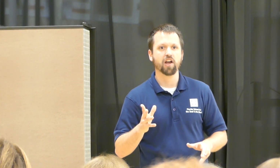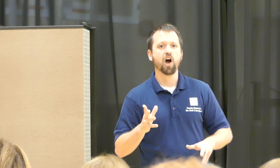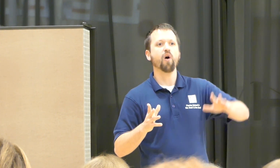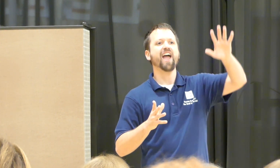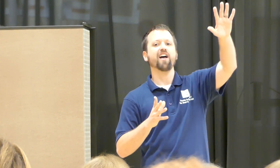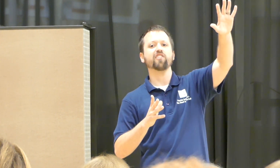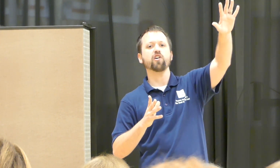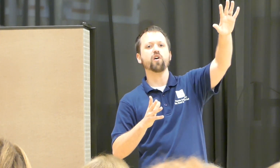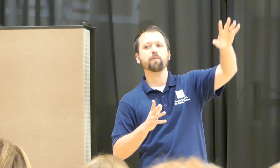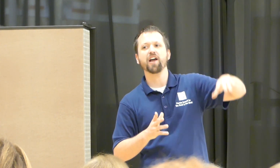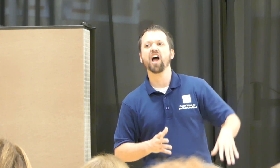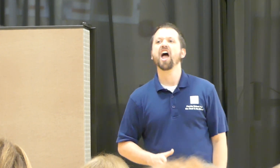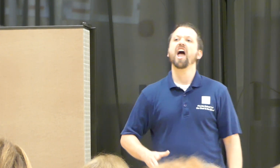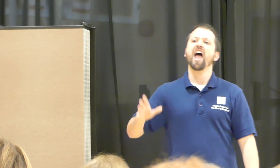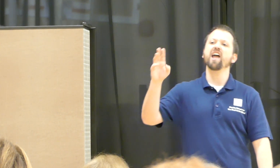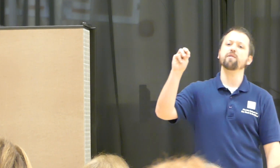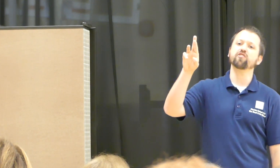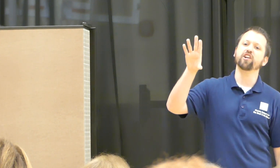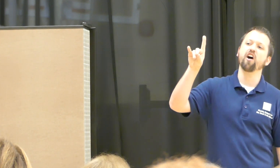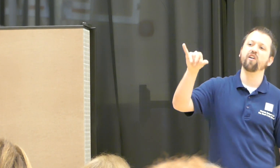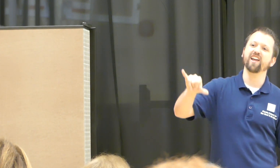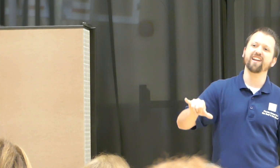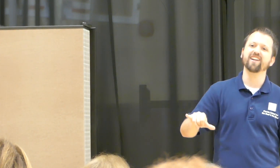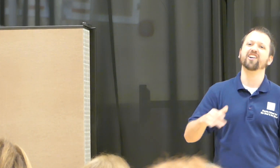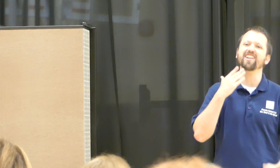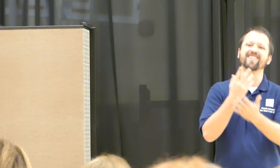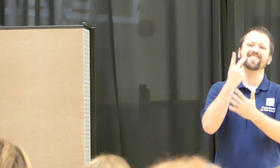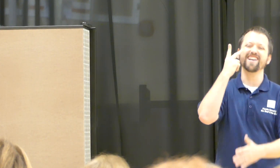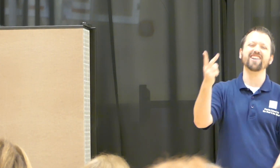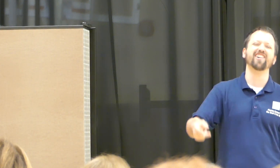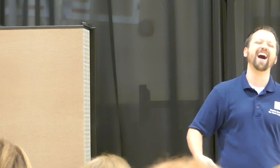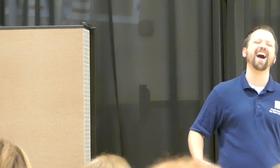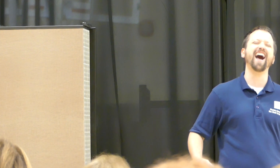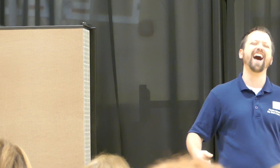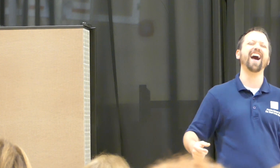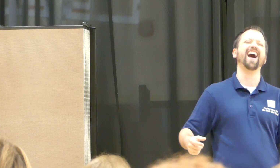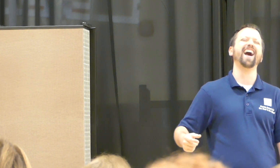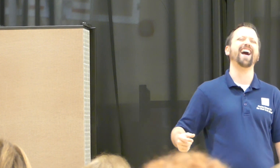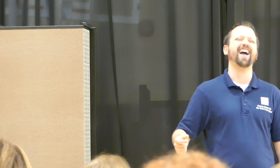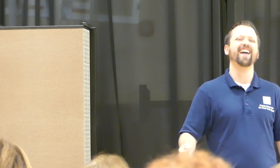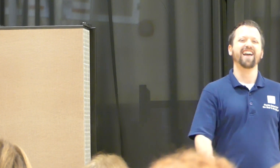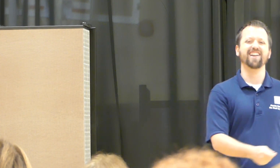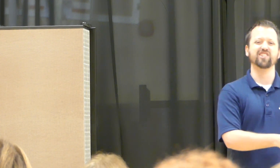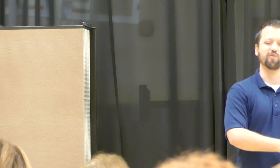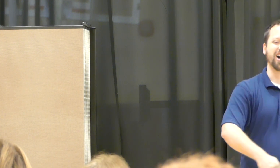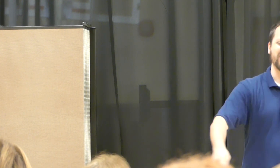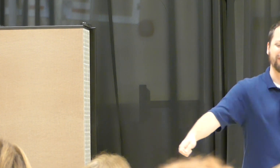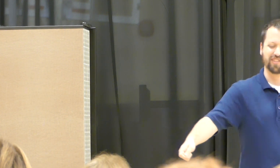oh, hey, how's it going? He'd be like, hey, Mr. Cody, good to see you. And just walk off with his